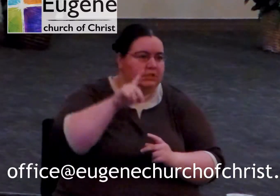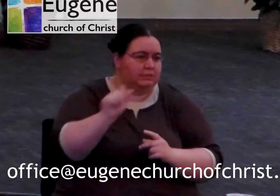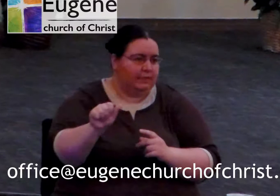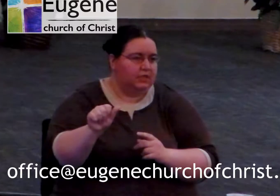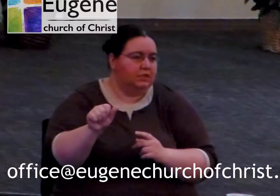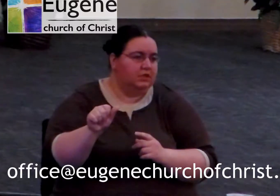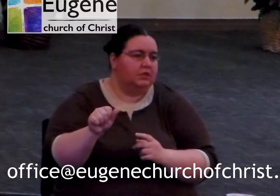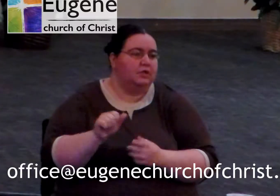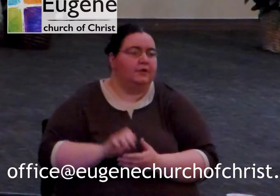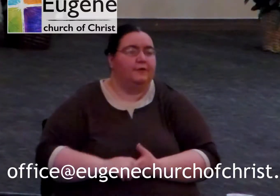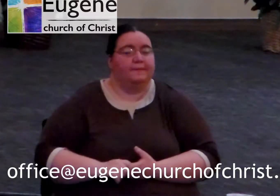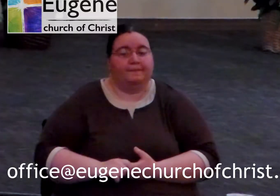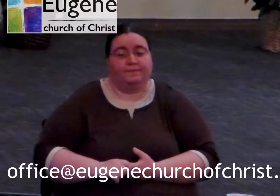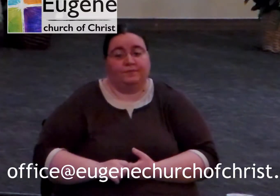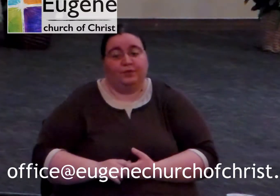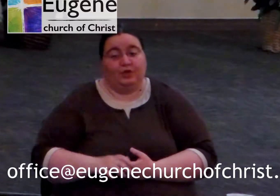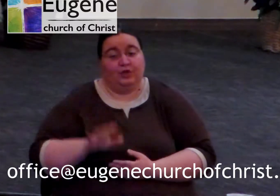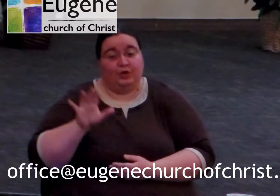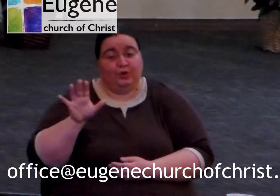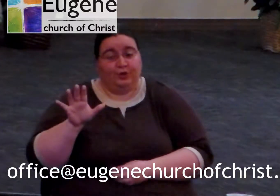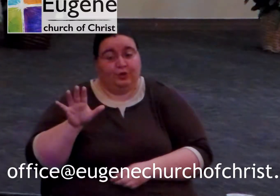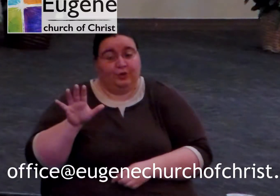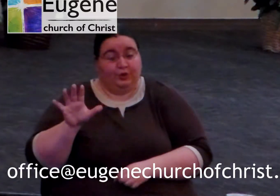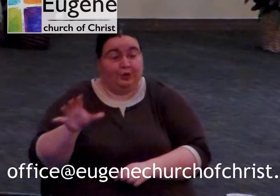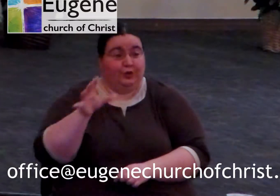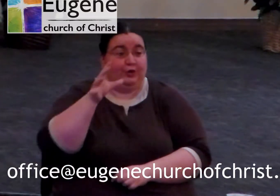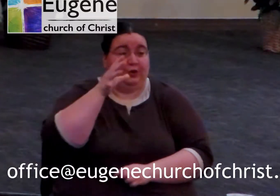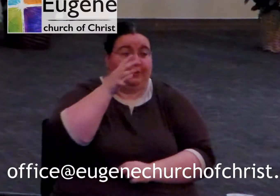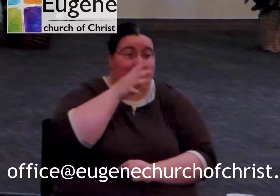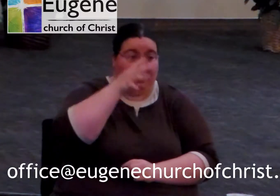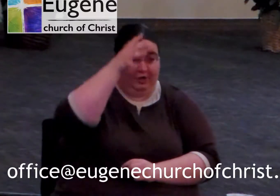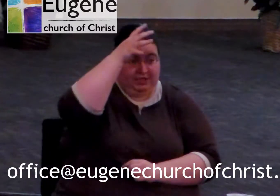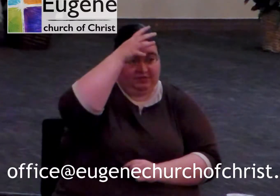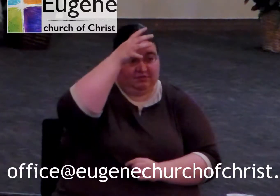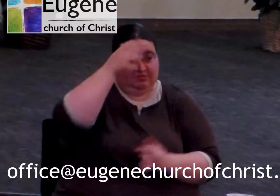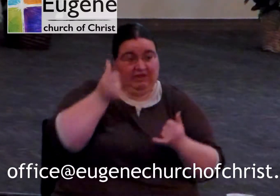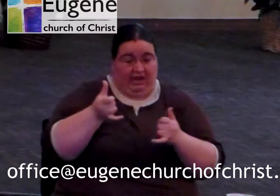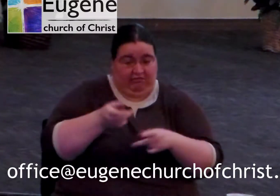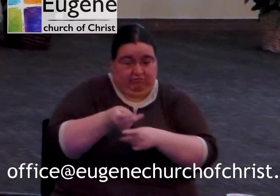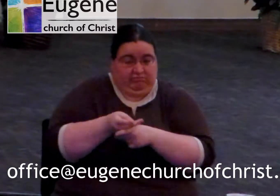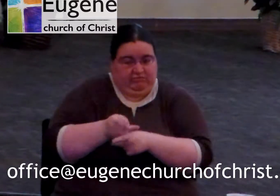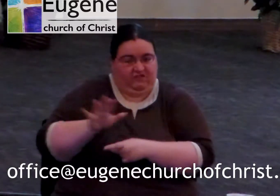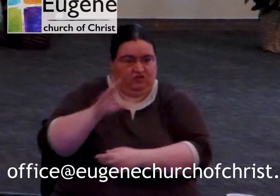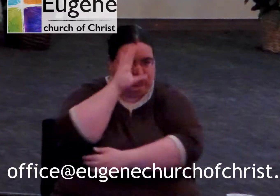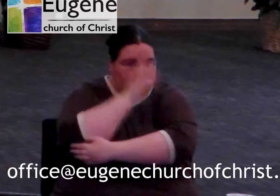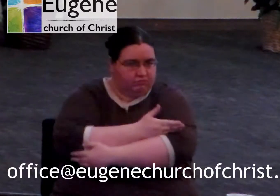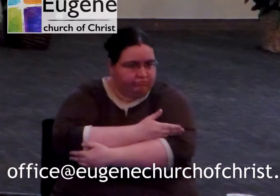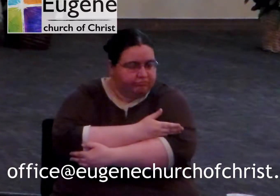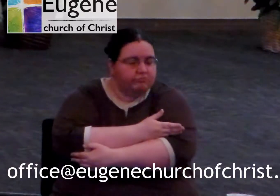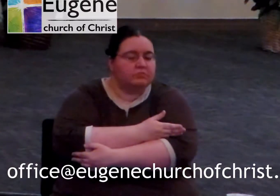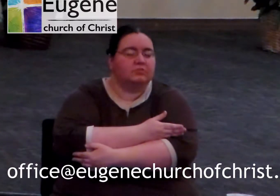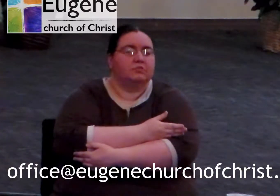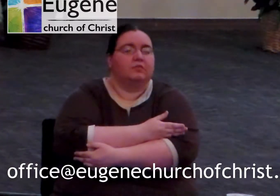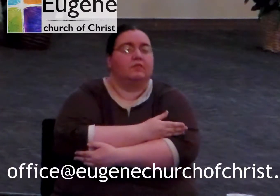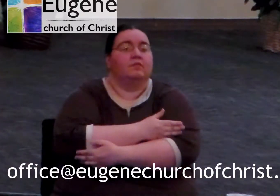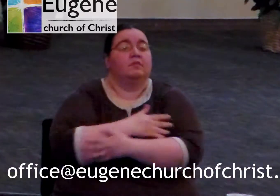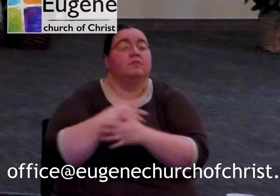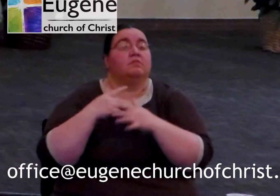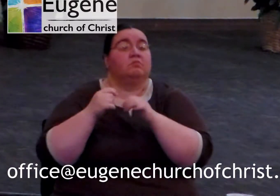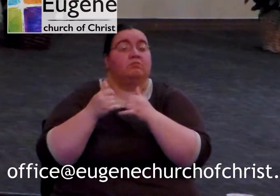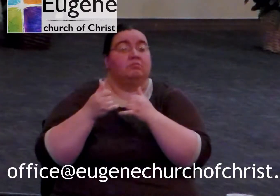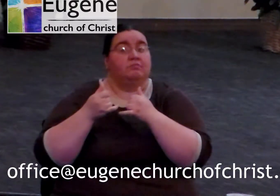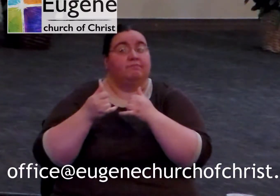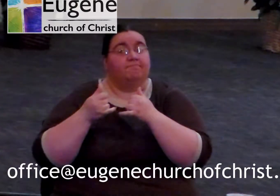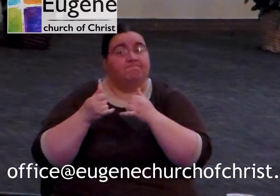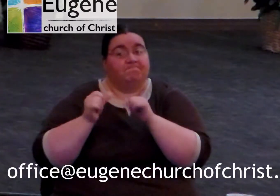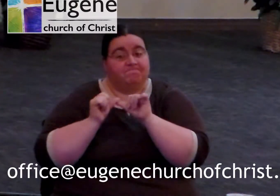third stepdad, are raising. His name is Cameron. Then, while she was still kind of in this deal, she got pregnant again and had this lovely